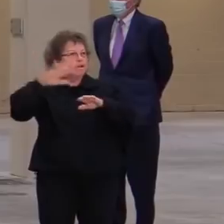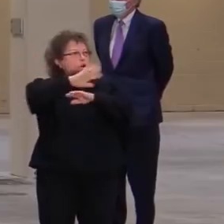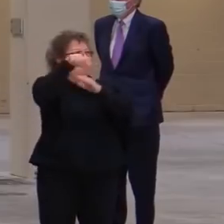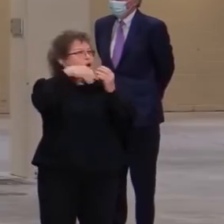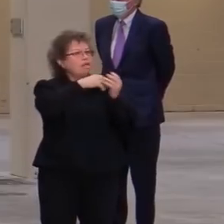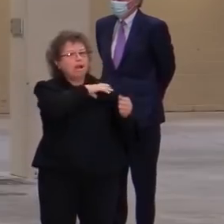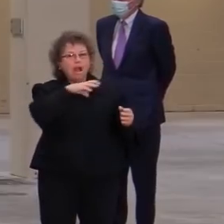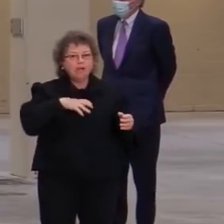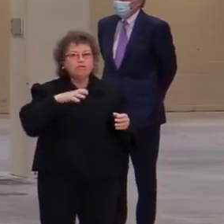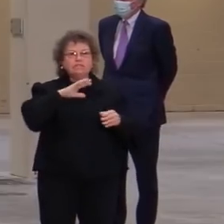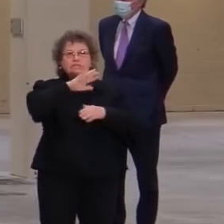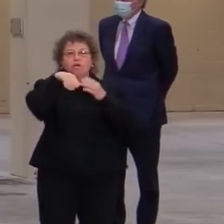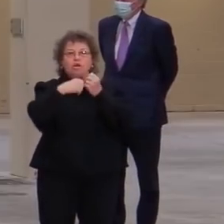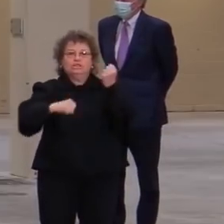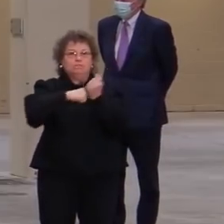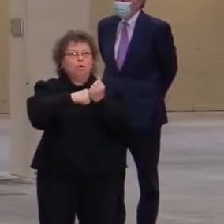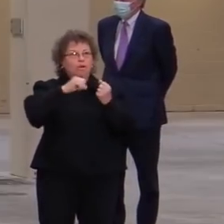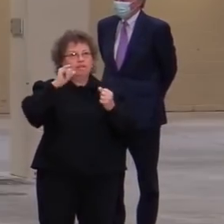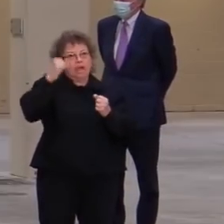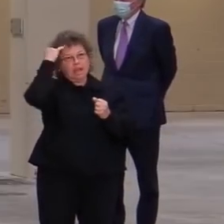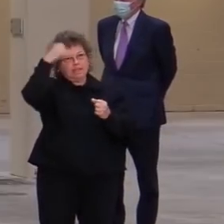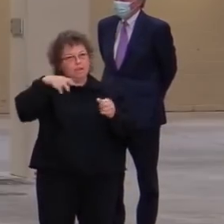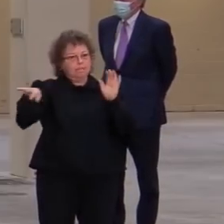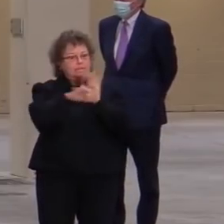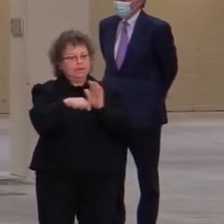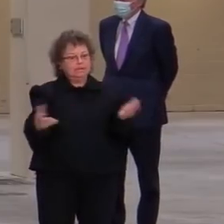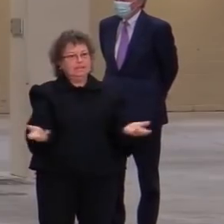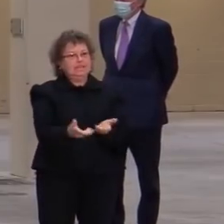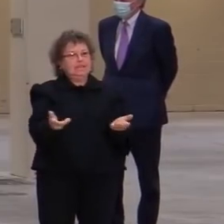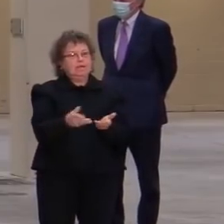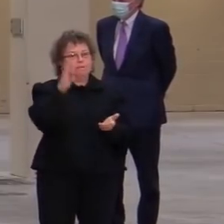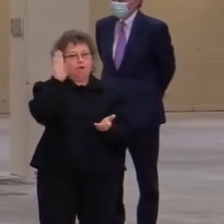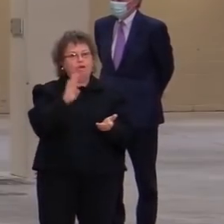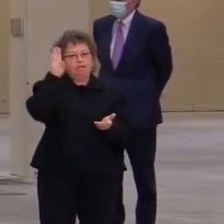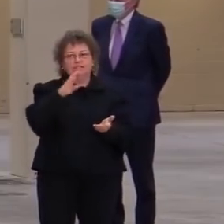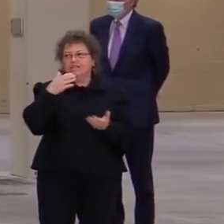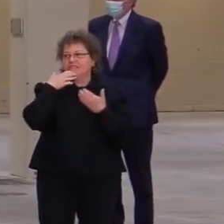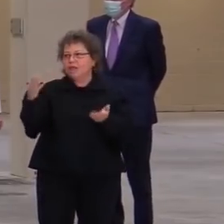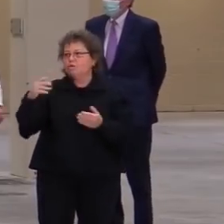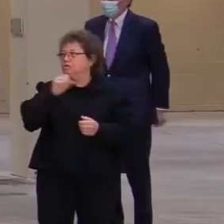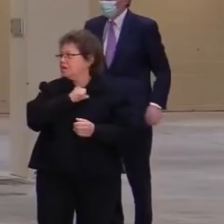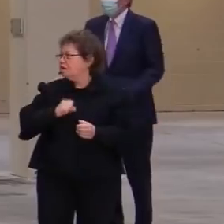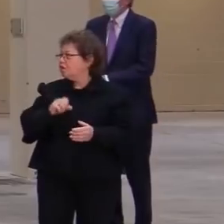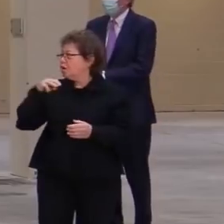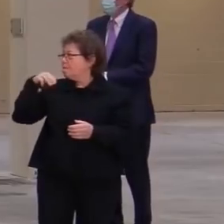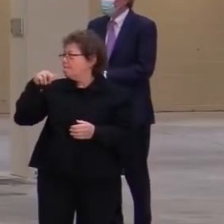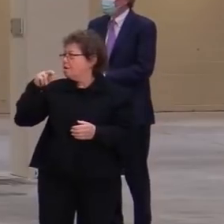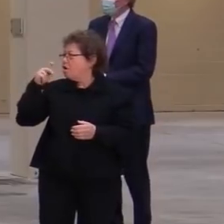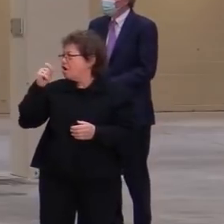thank especially Senator Markey and Congressman Lynch for being with us today.